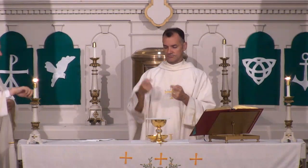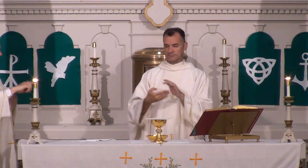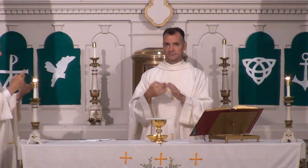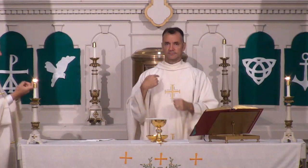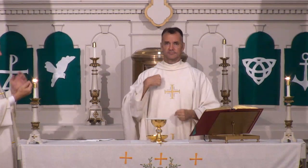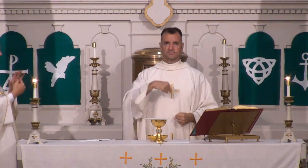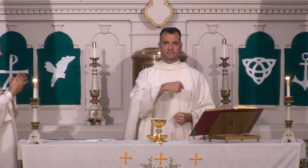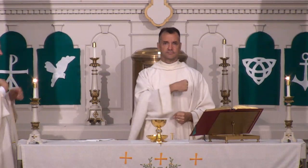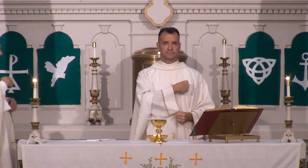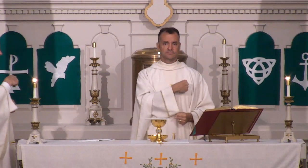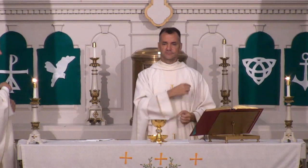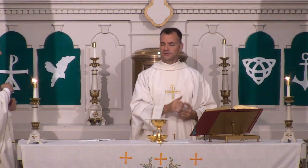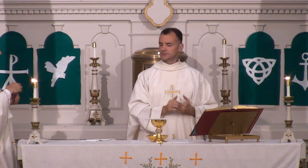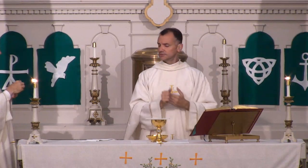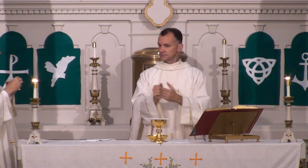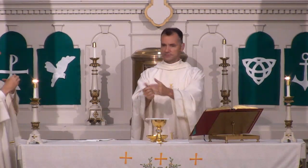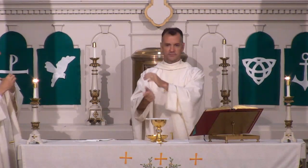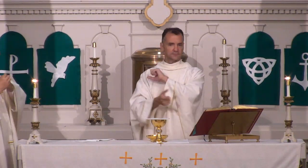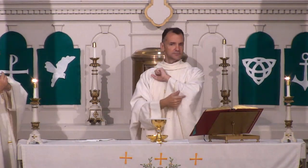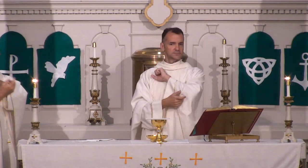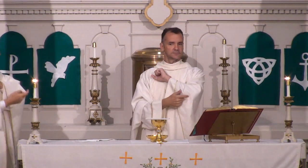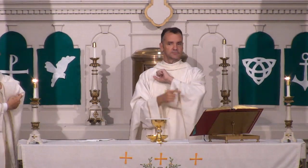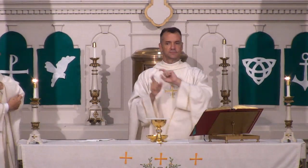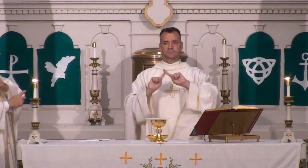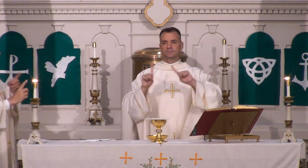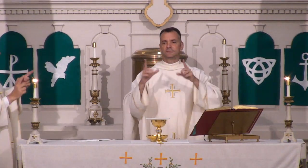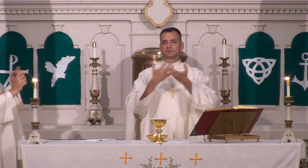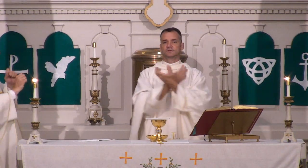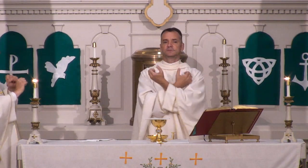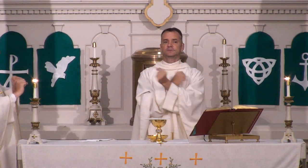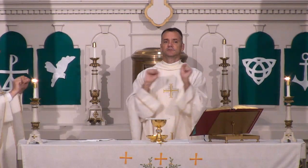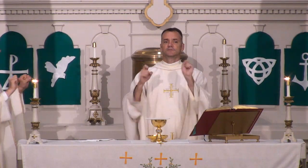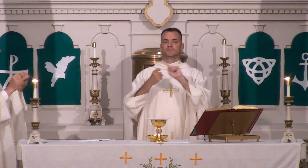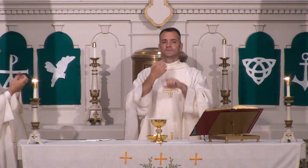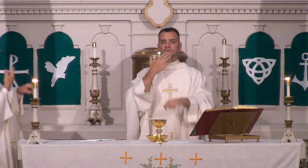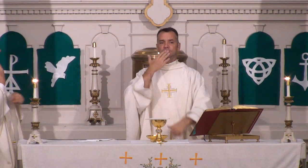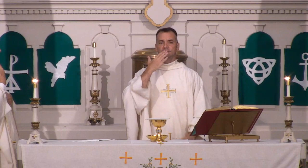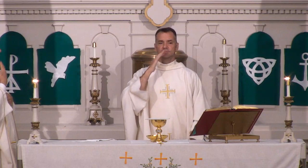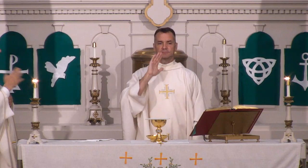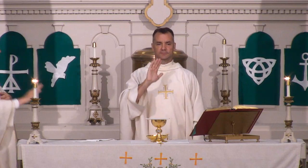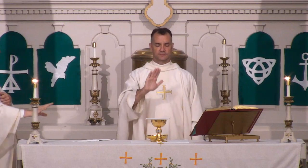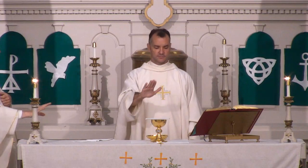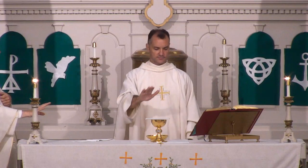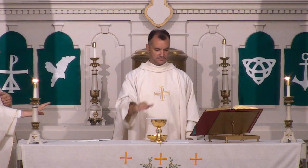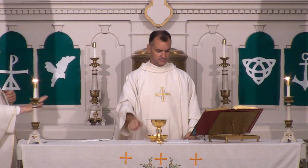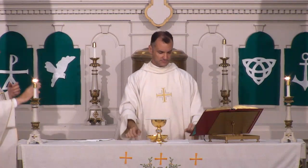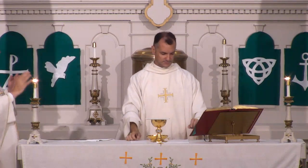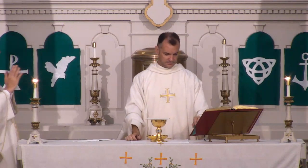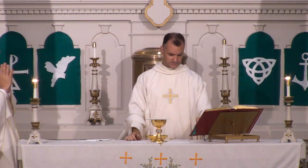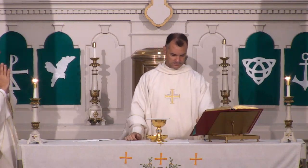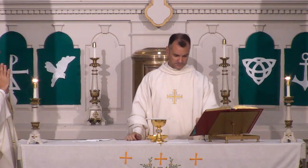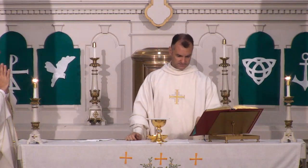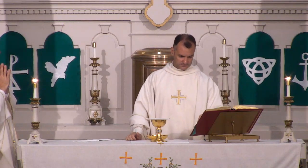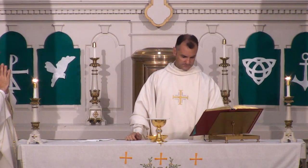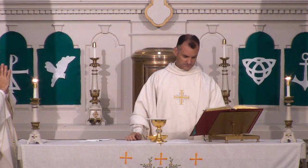who trespass against us. And lead us not into temptation, but deliver us from evil.